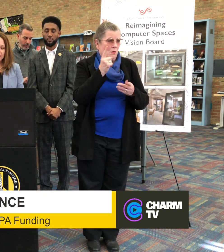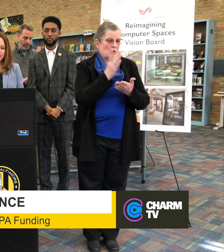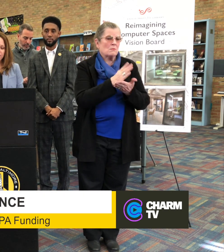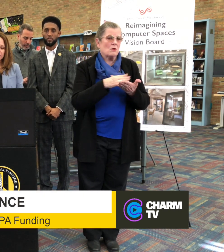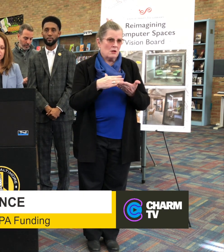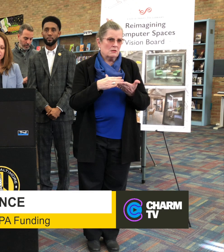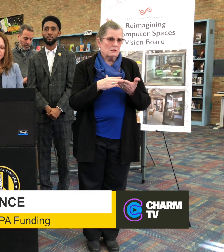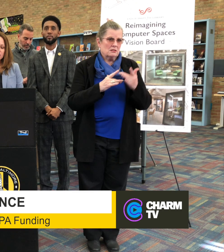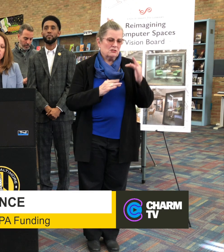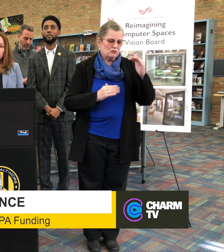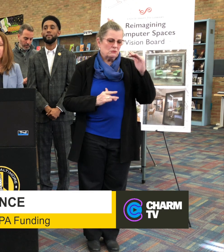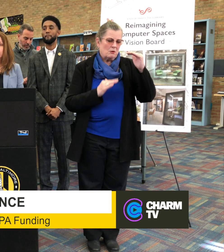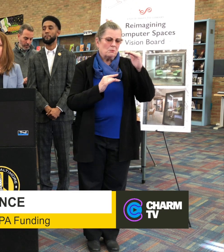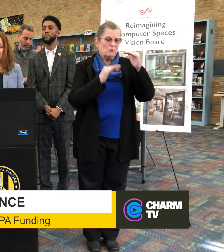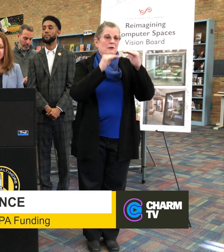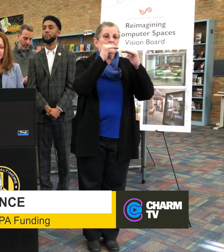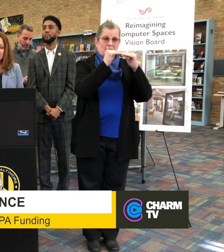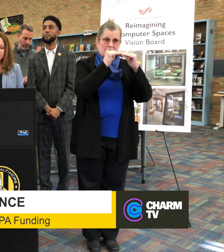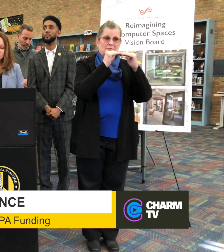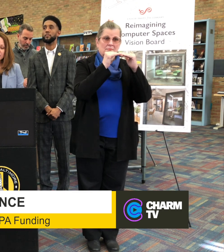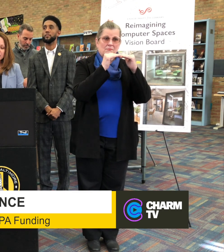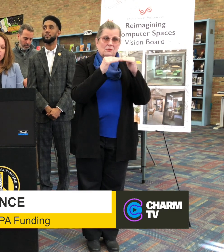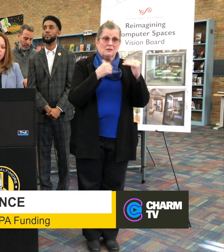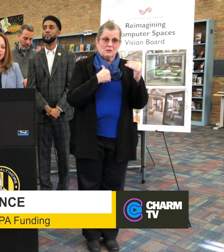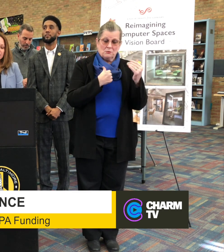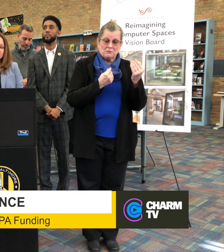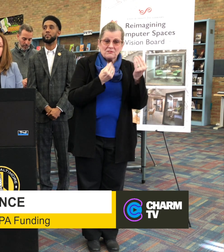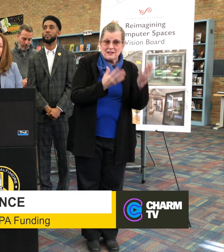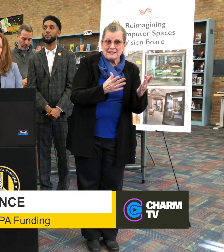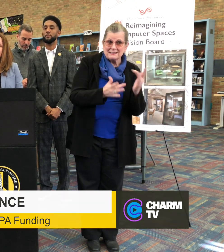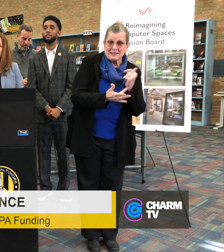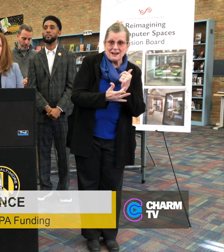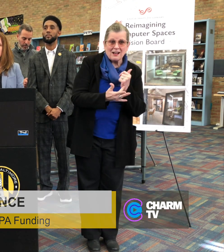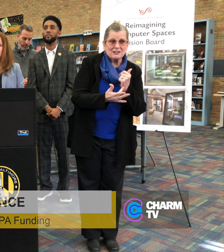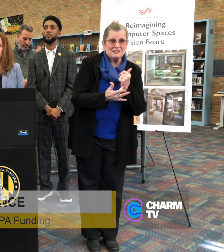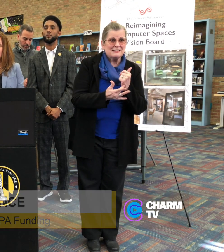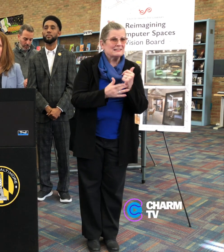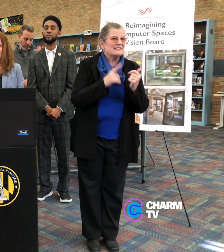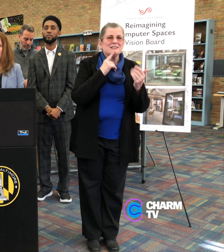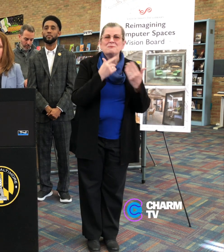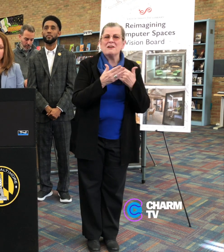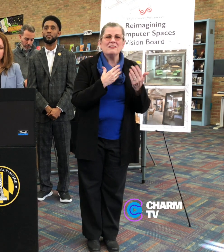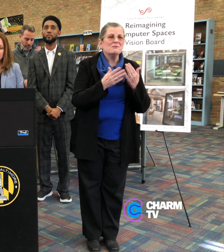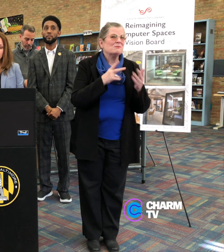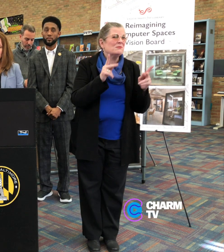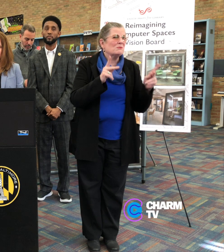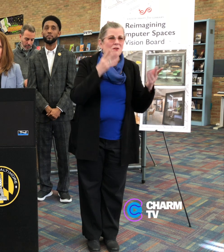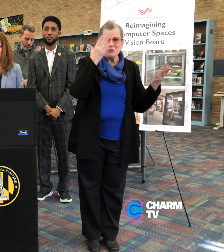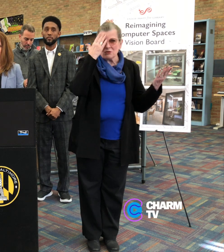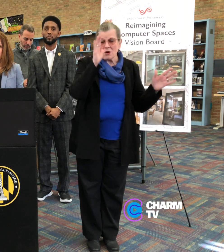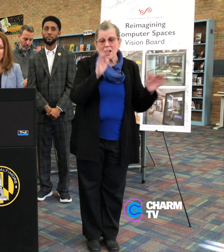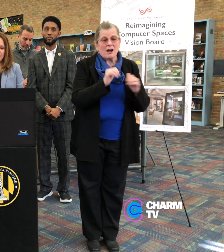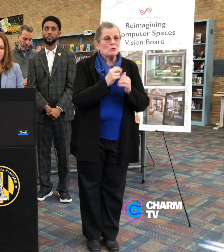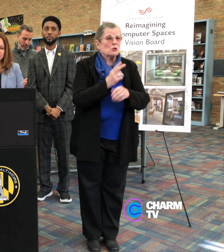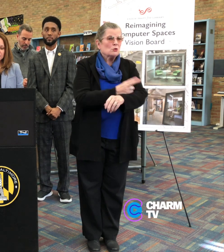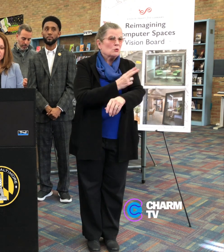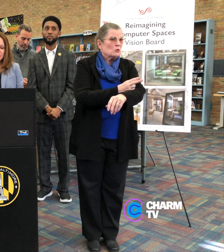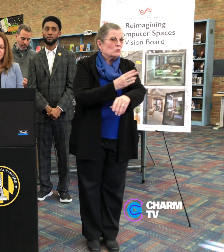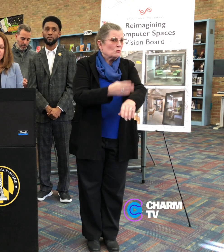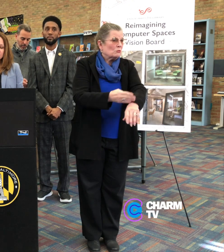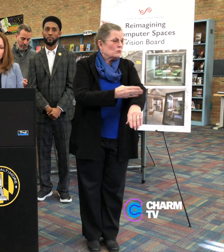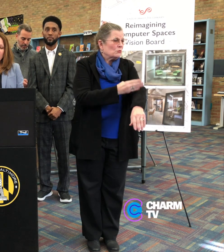digital playing field. We can provide technology, but it doesn't matter if people don't know how to use it to improve their